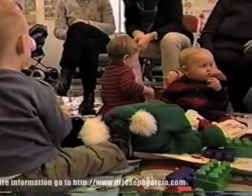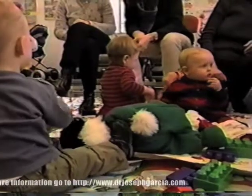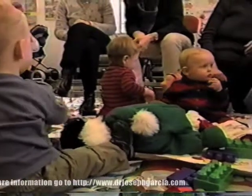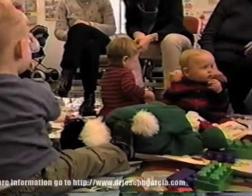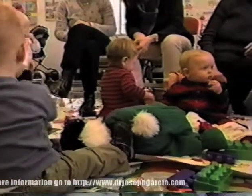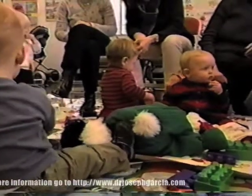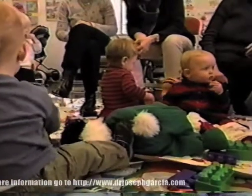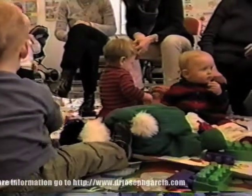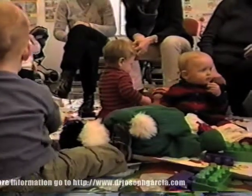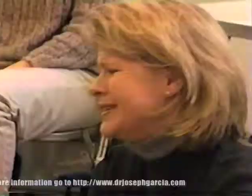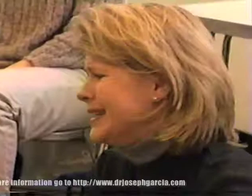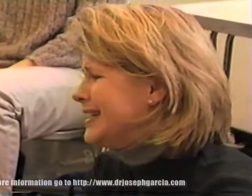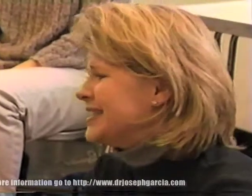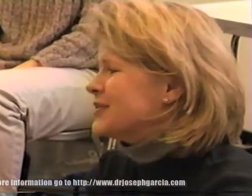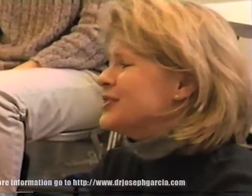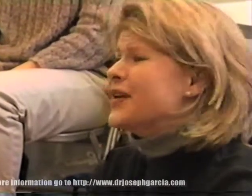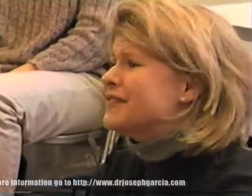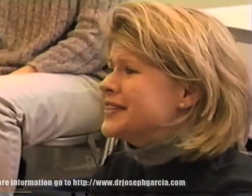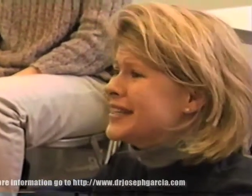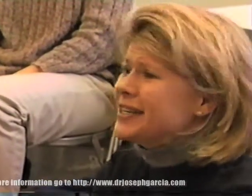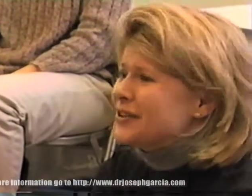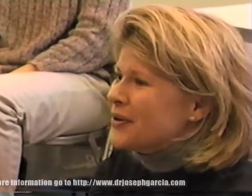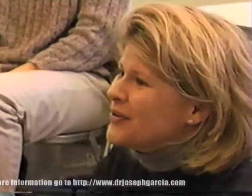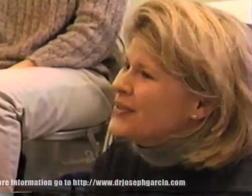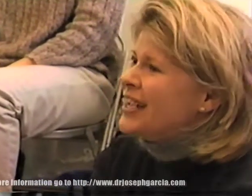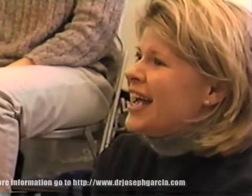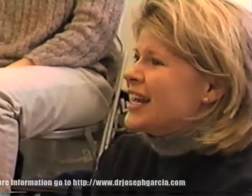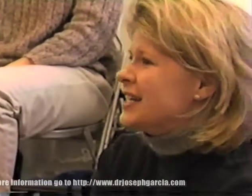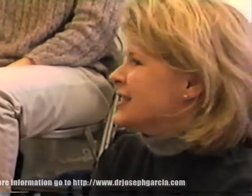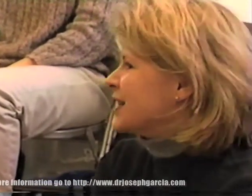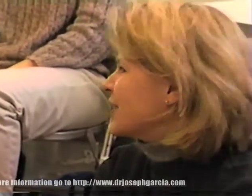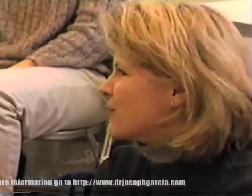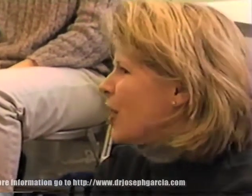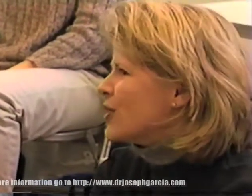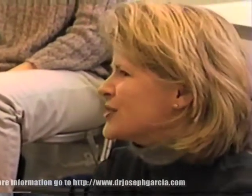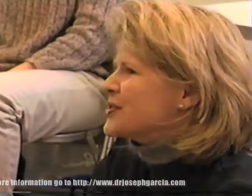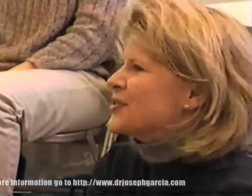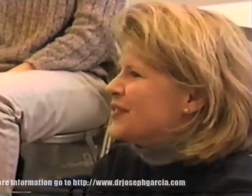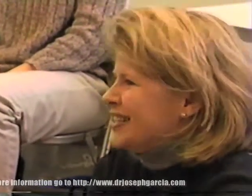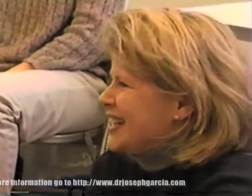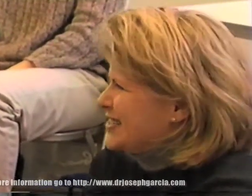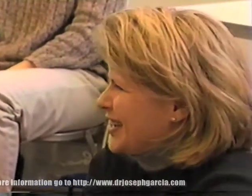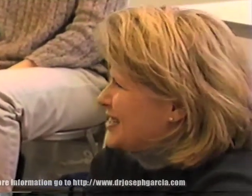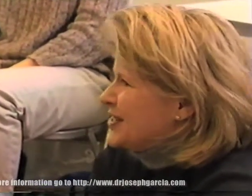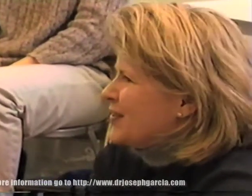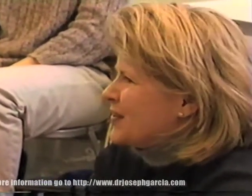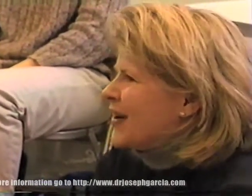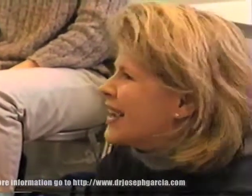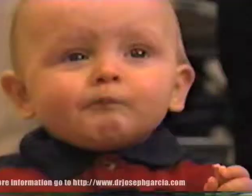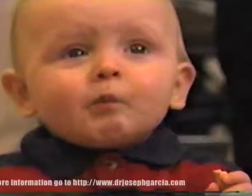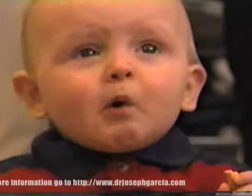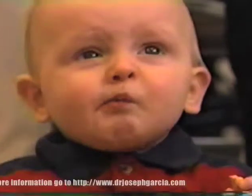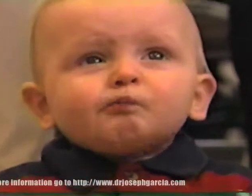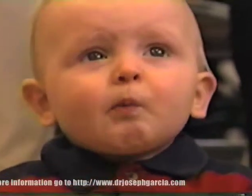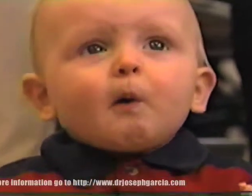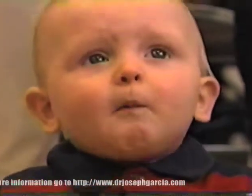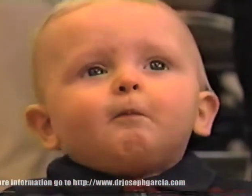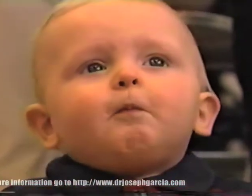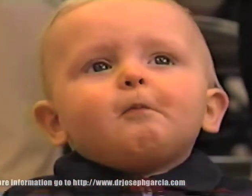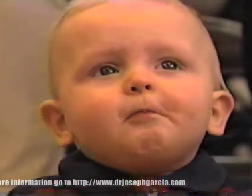scream, scream. And I was thinking, please, I'm trying to do everything, And it's like a personal vendetta against you in a way. If only we